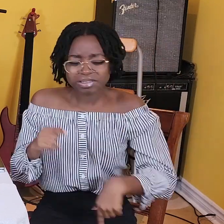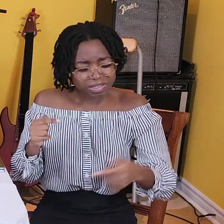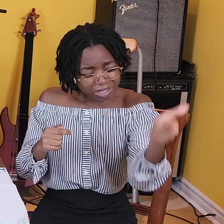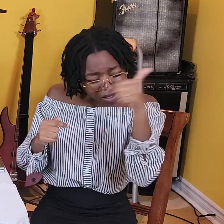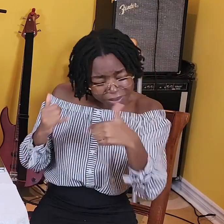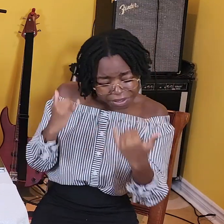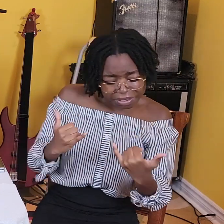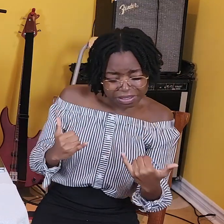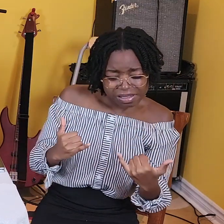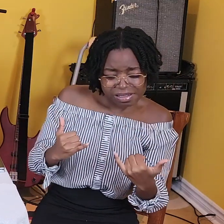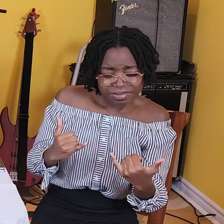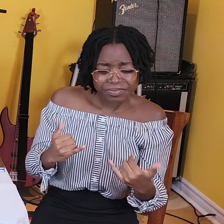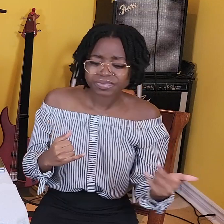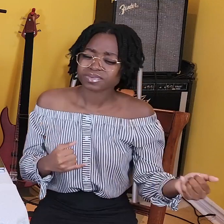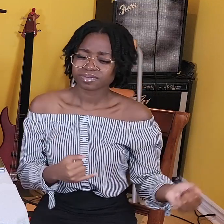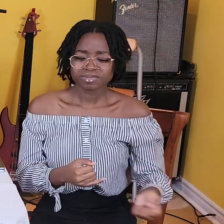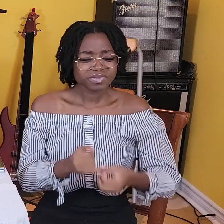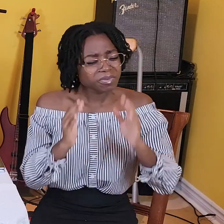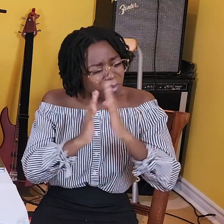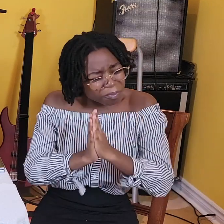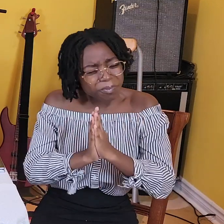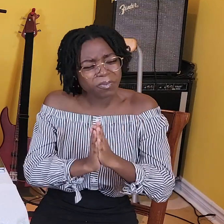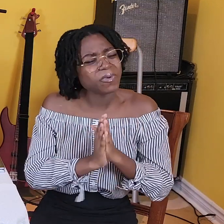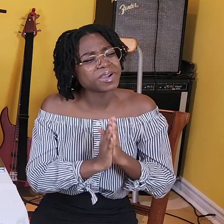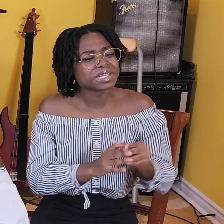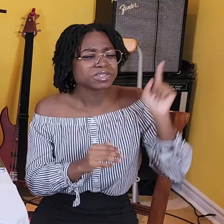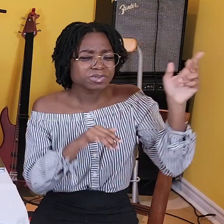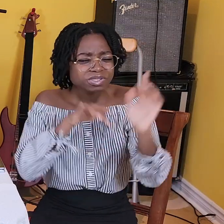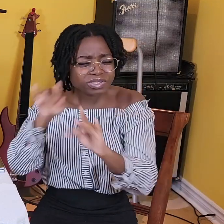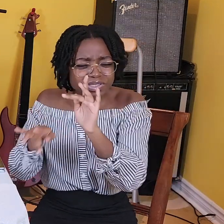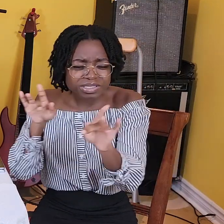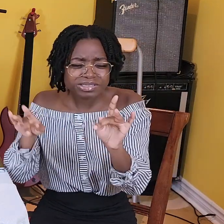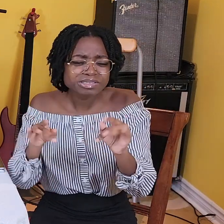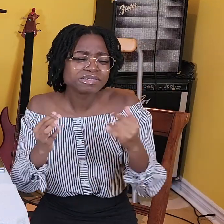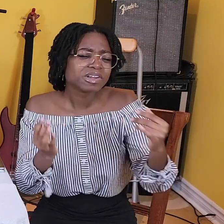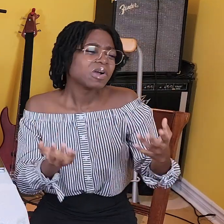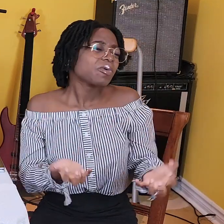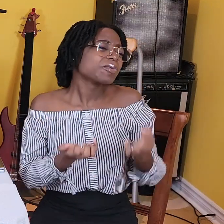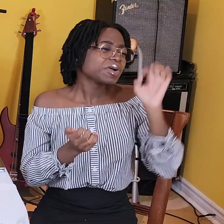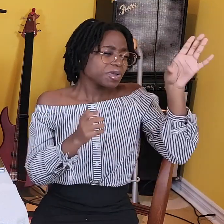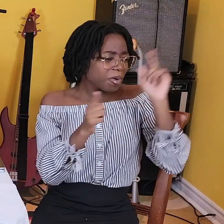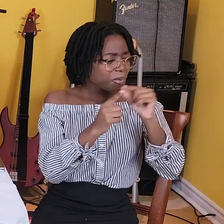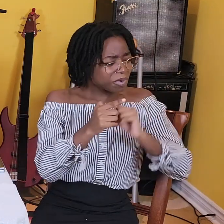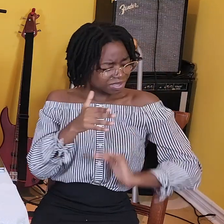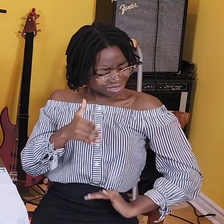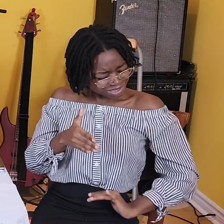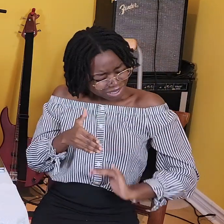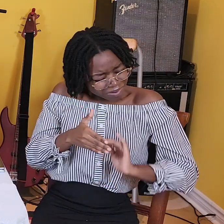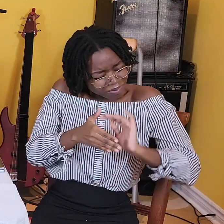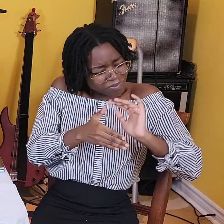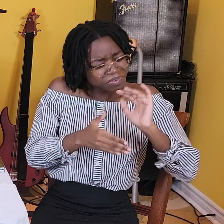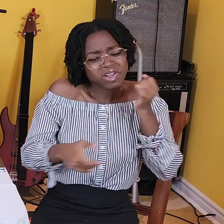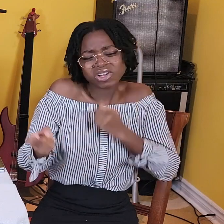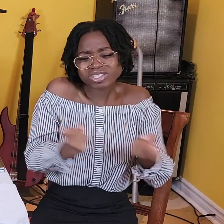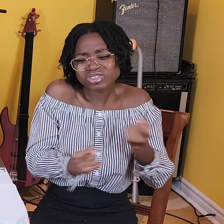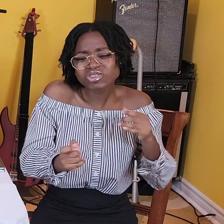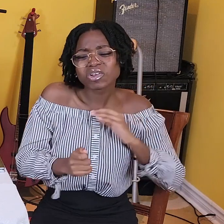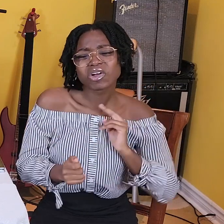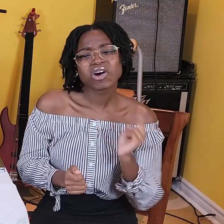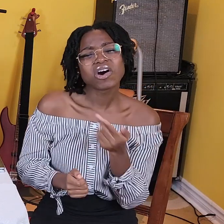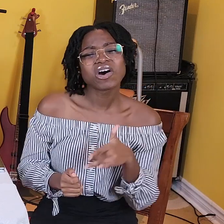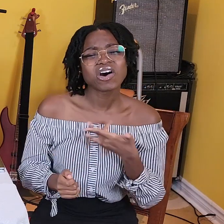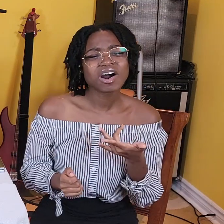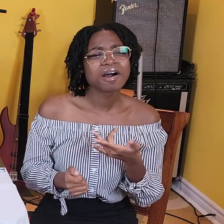Lord God, let your word continue to reign in our hearts. Let your word, mighty God, fill our hearts, oh God. Let your word, mighty God,